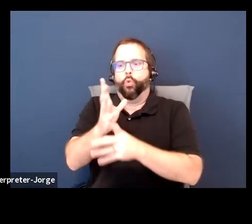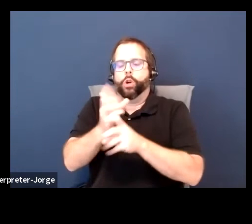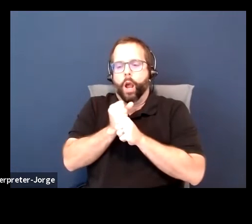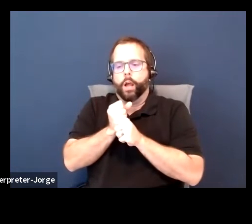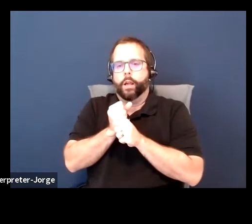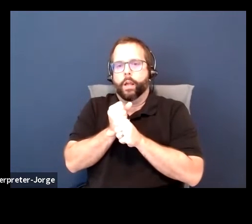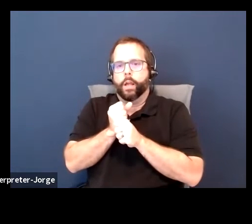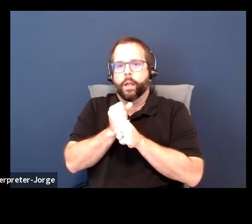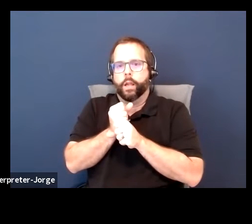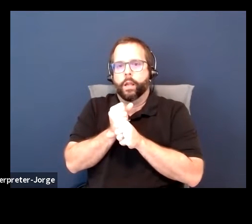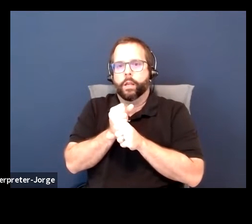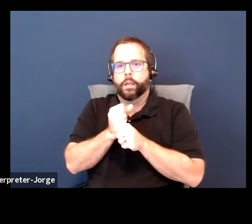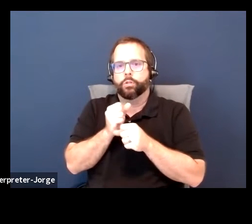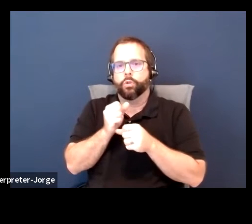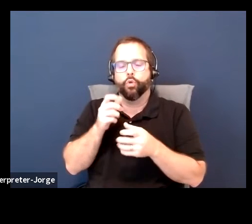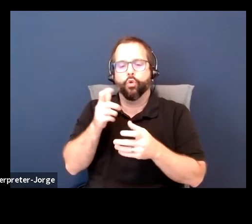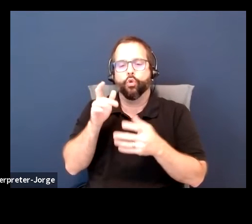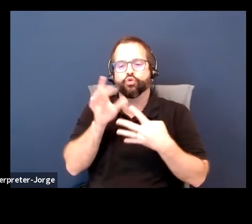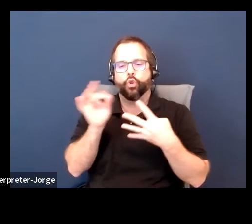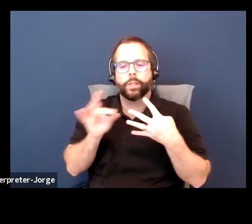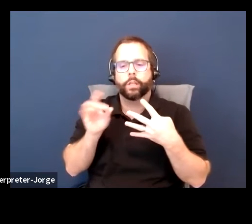Real Choice Systems Change grants back in